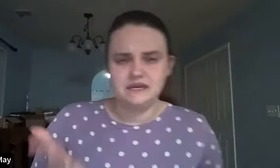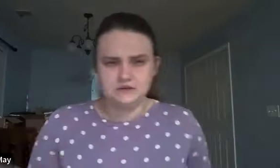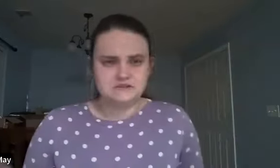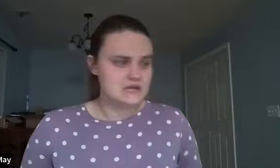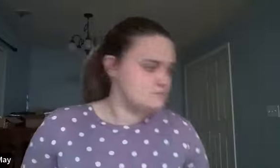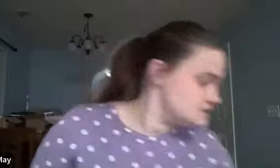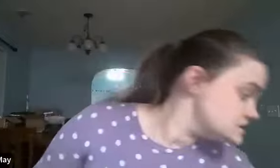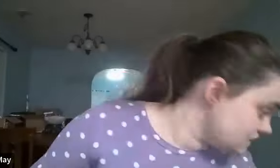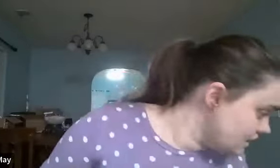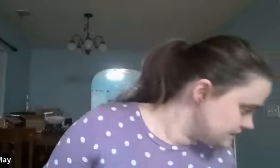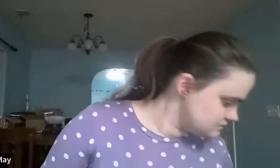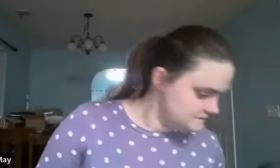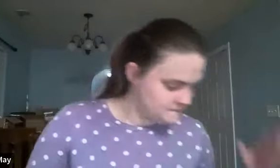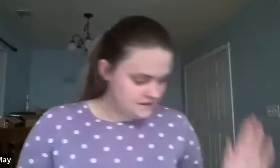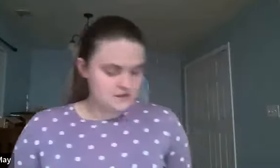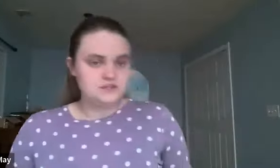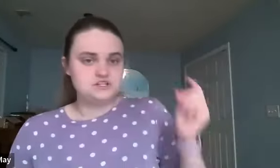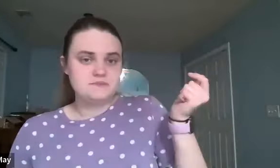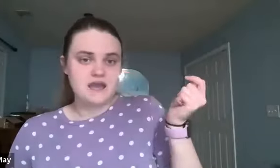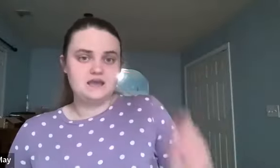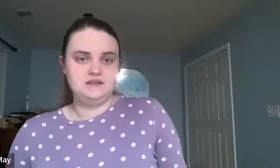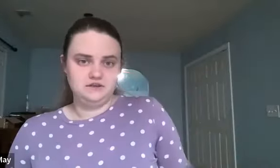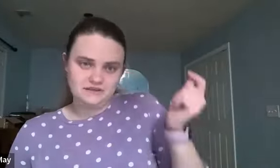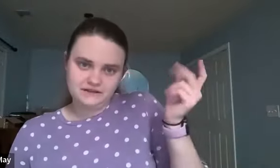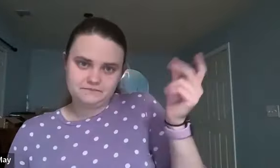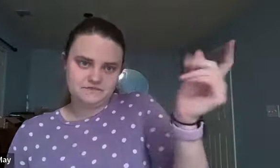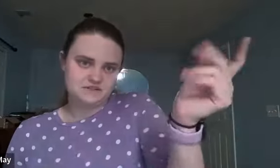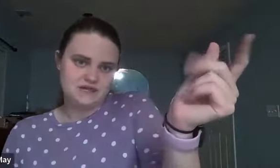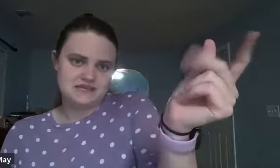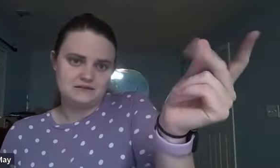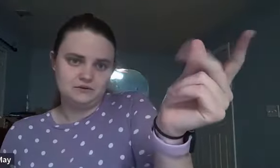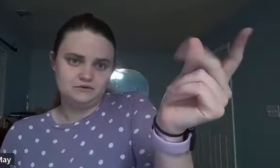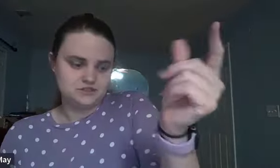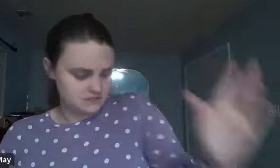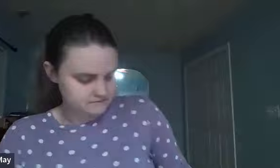hear the snap. Stop, Henry. You just pat and you click. So that's that little motion.